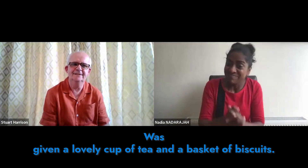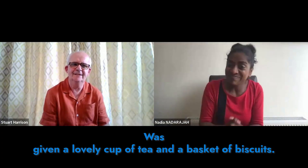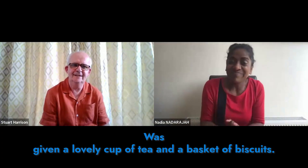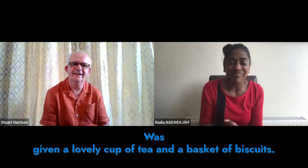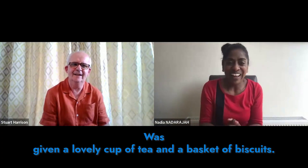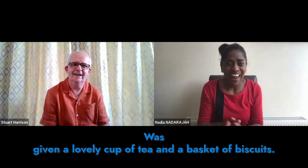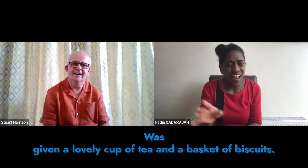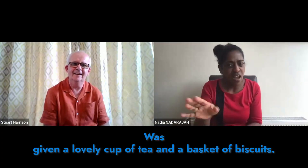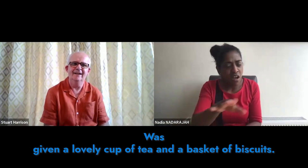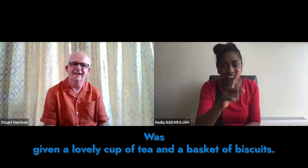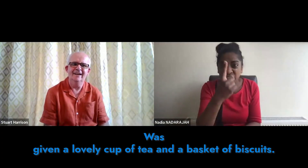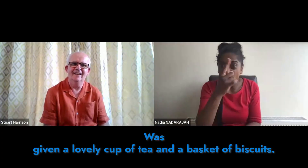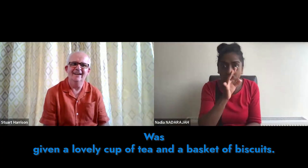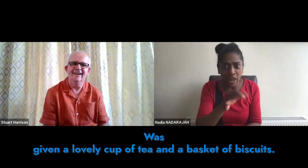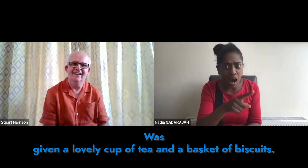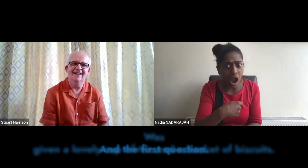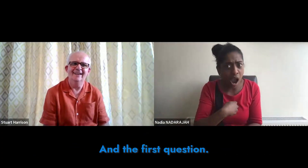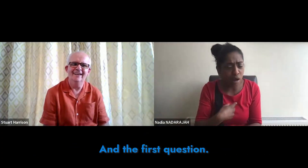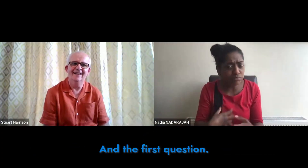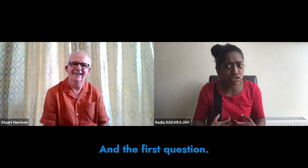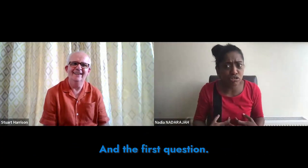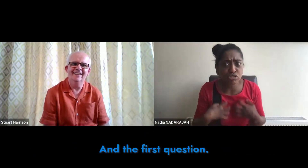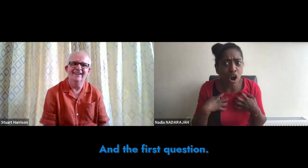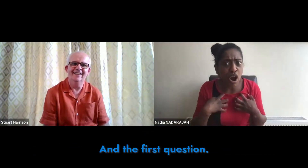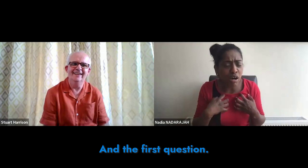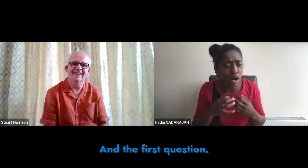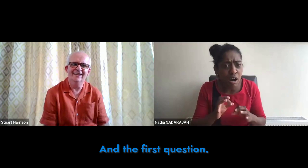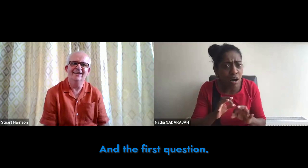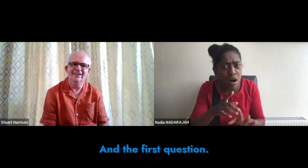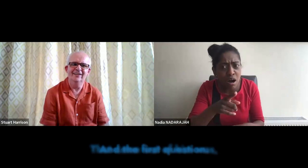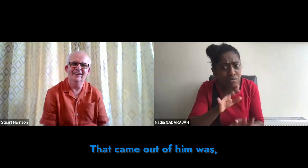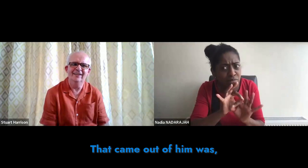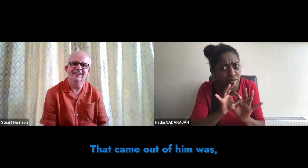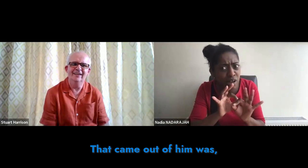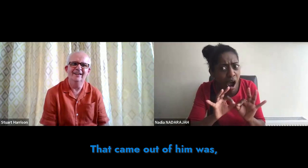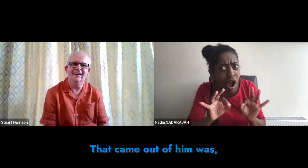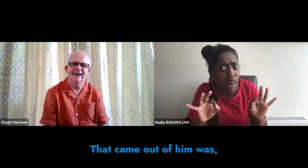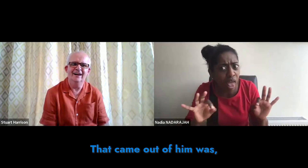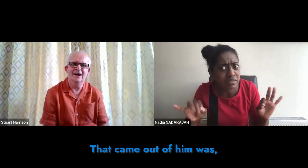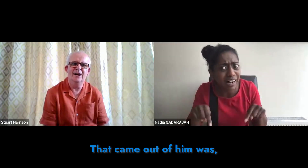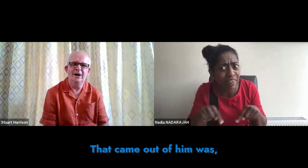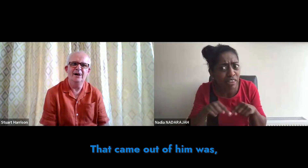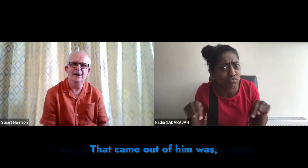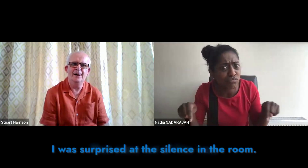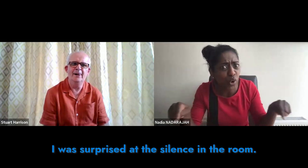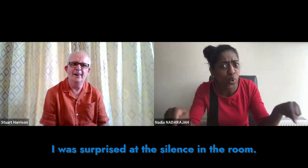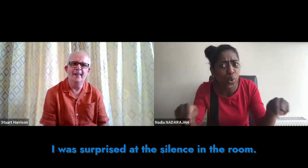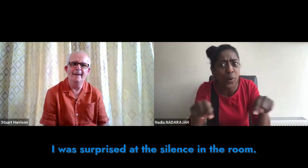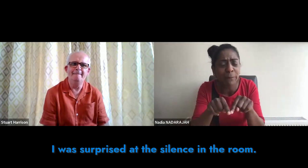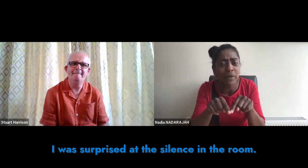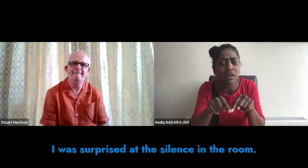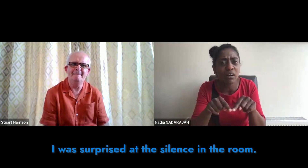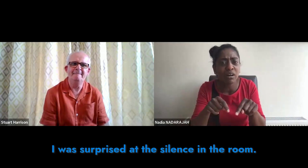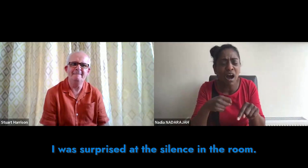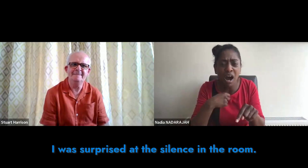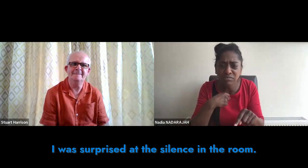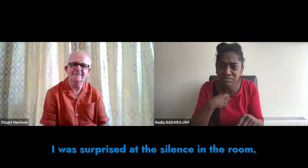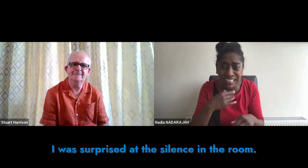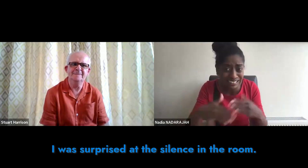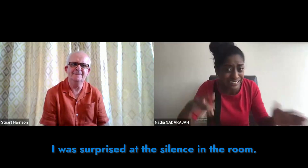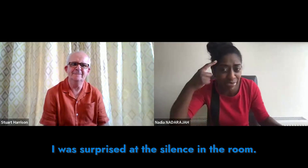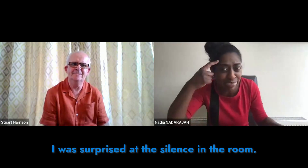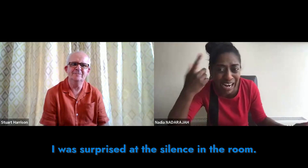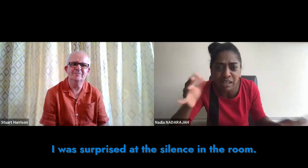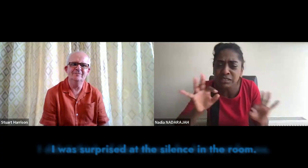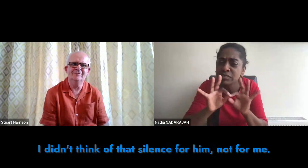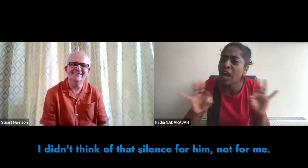of tea in a basket, biscuit. And the first question that came out of him was, I was surprised at the silence